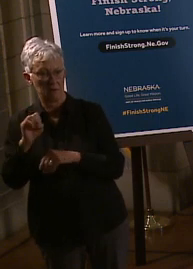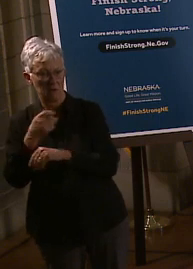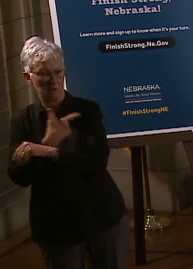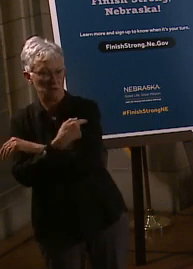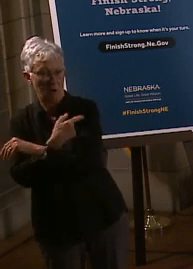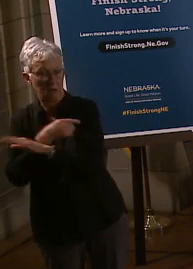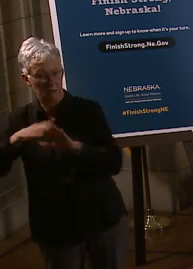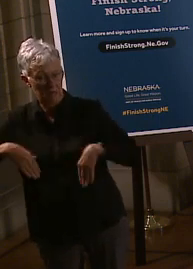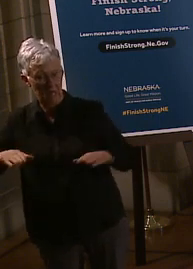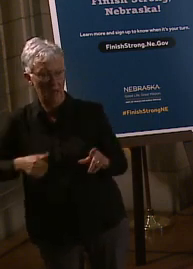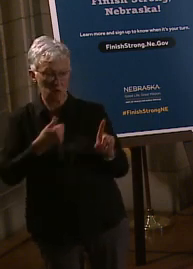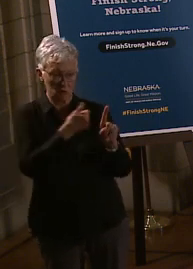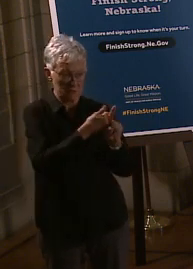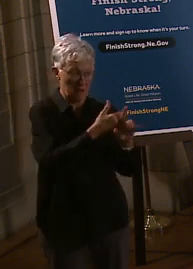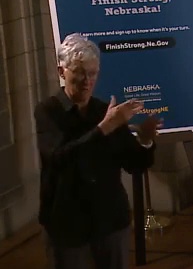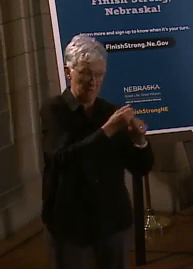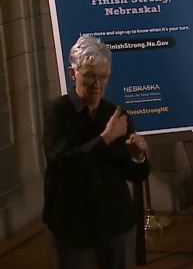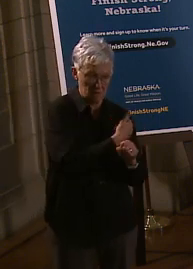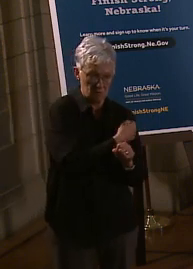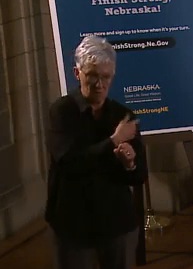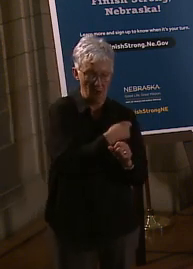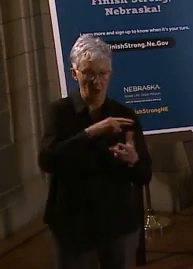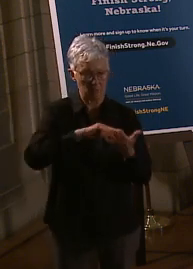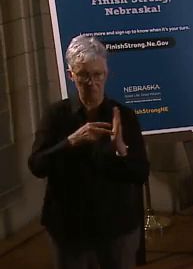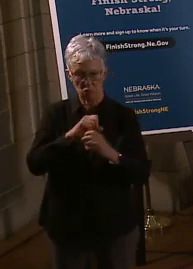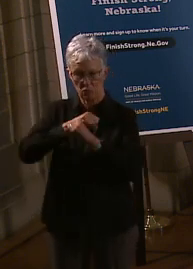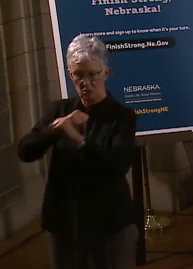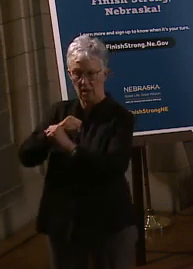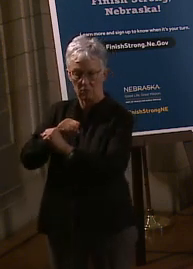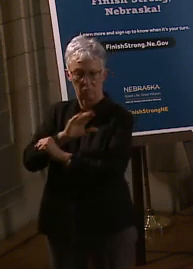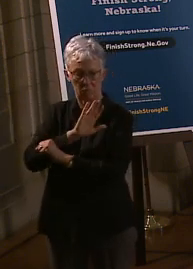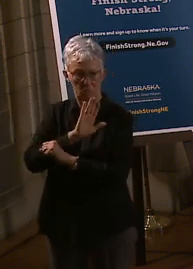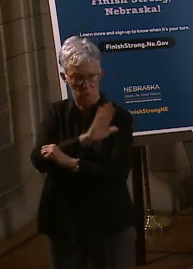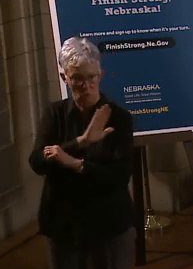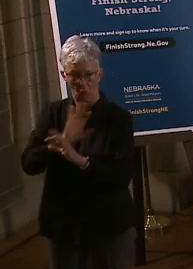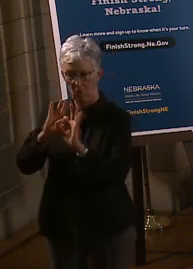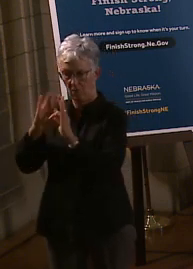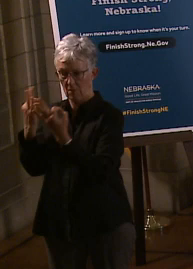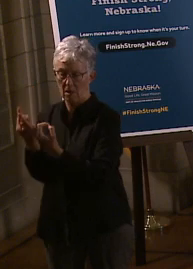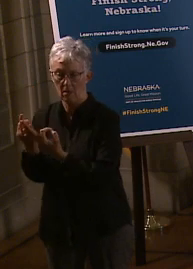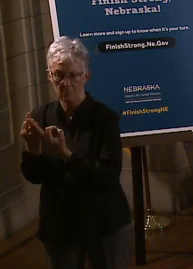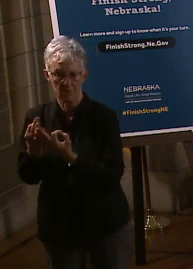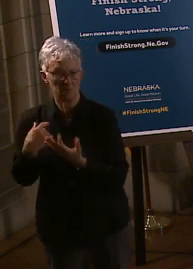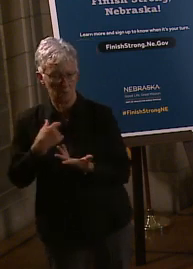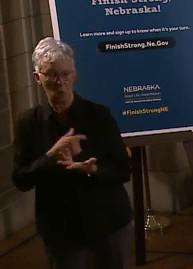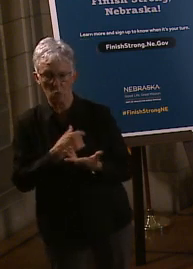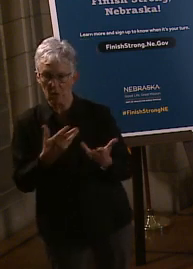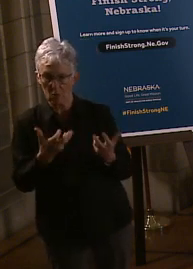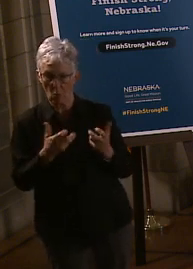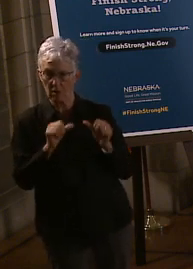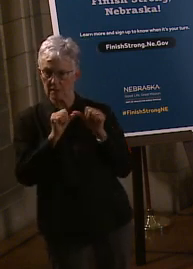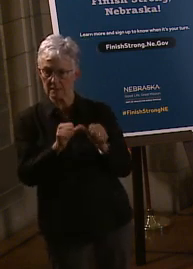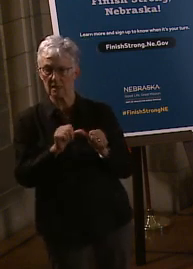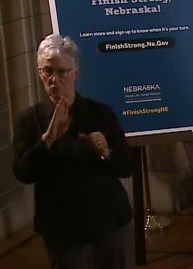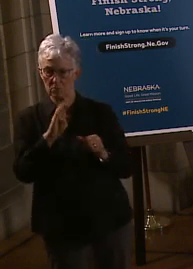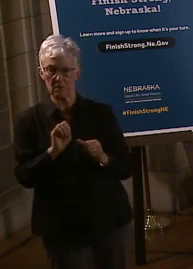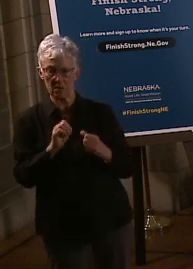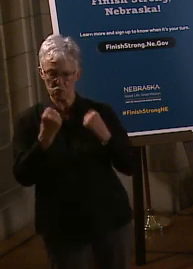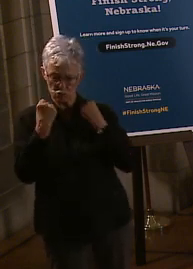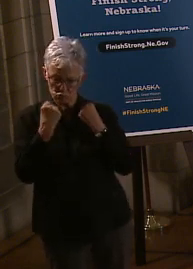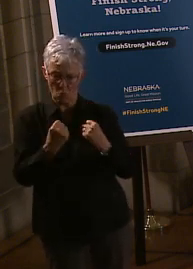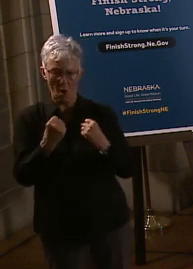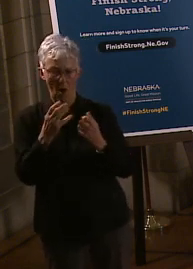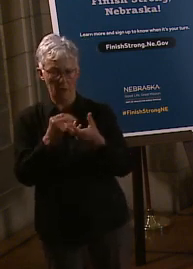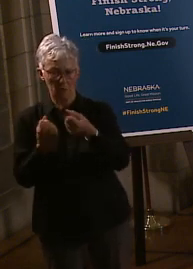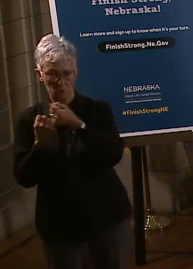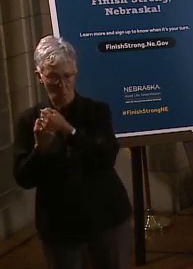hasn't yet registered or who hasn't thought about it, please let's continue that great tradition that we have in the state of Nebraska of really being there